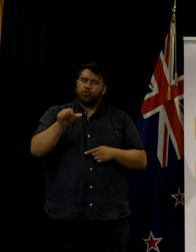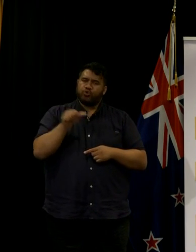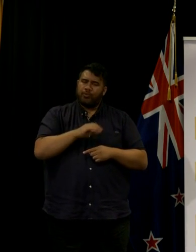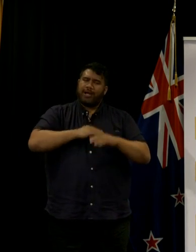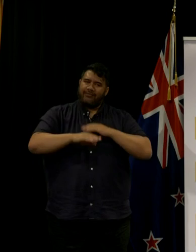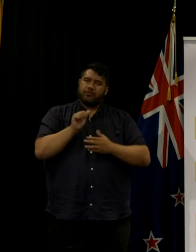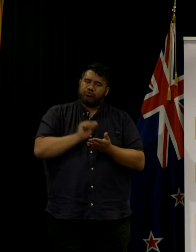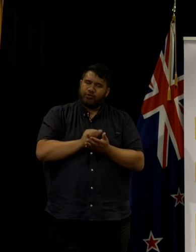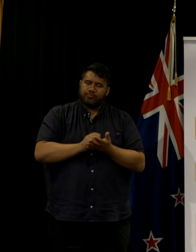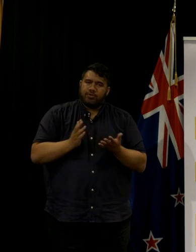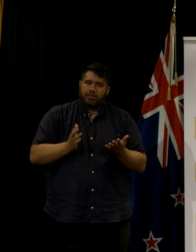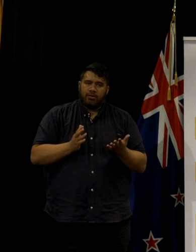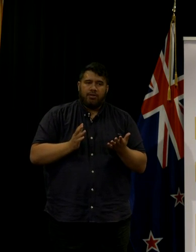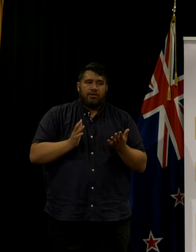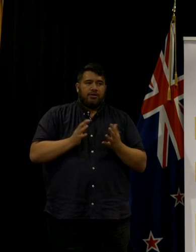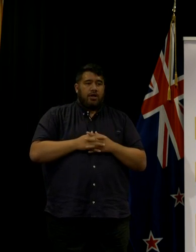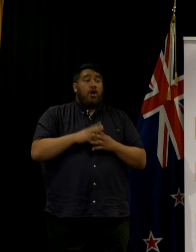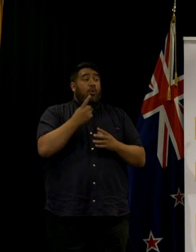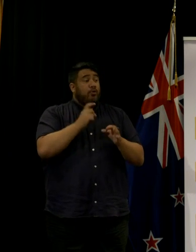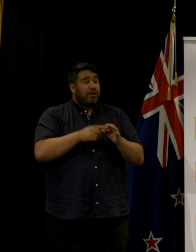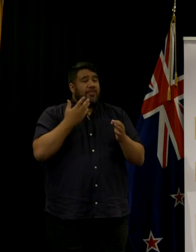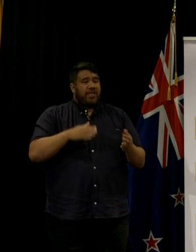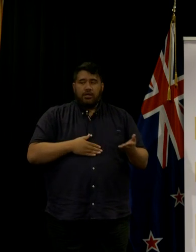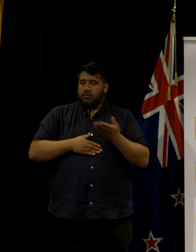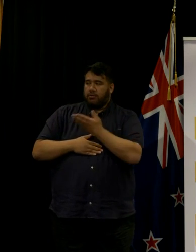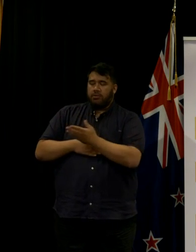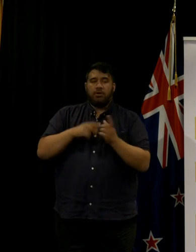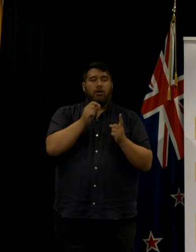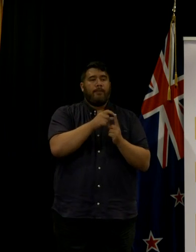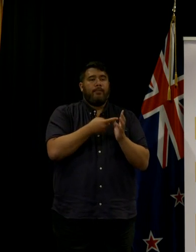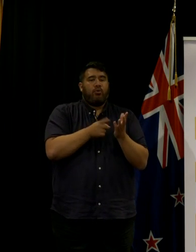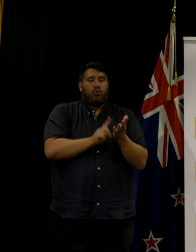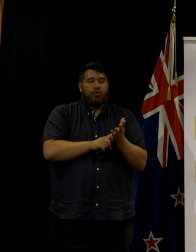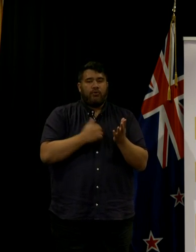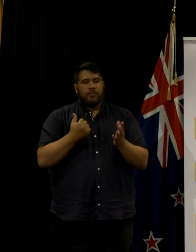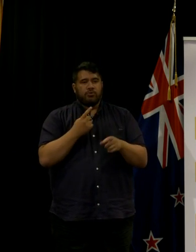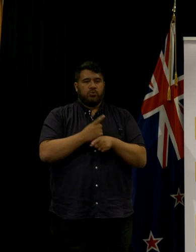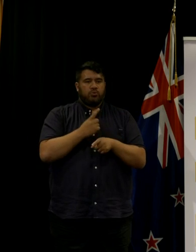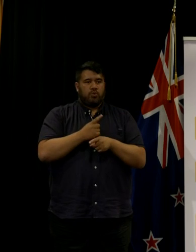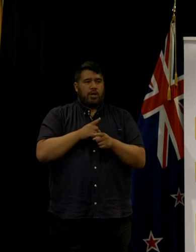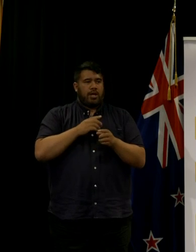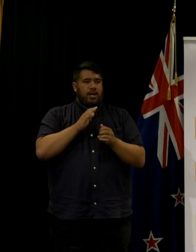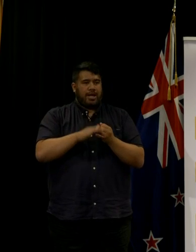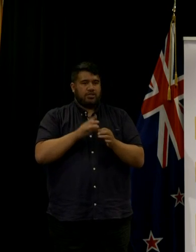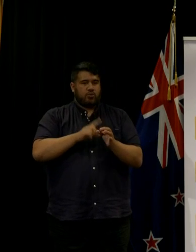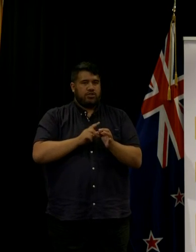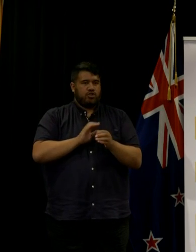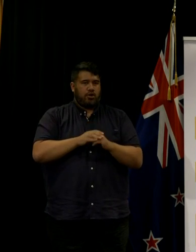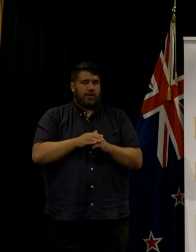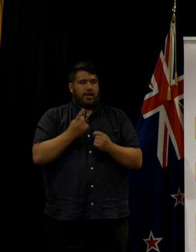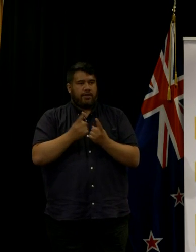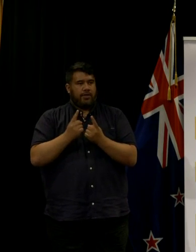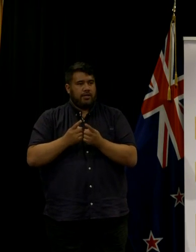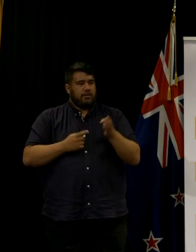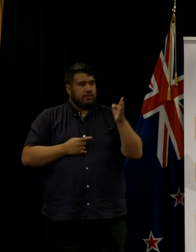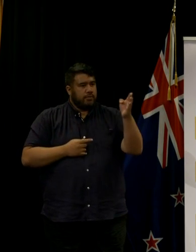do. Yeah. So perhaps one more question, and then I'll invite Paul to pop over just for any last questions about essential services. On the probable